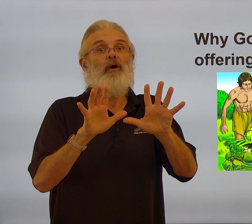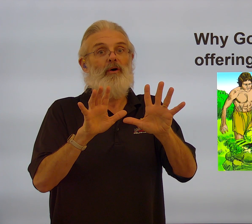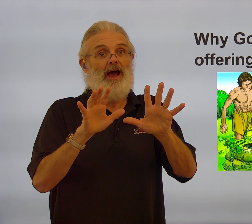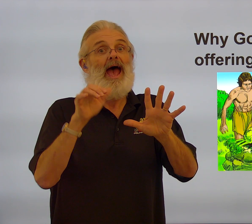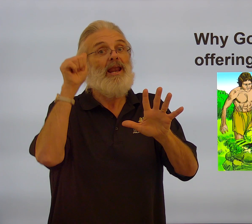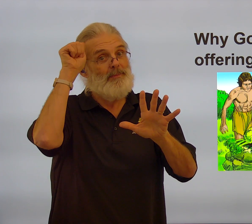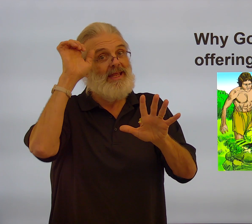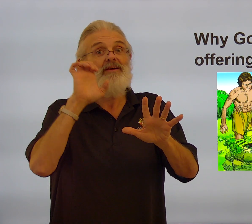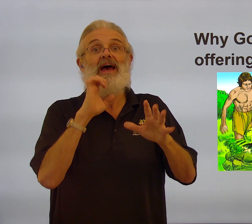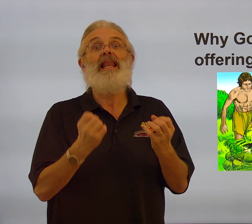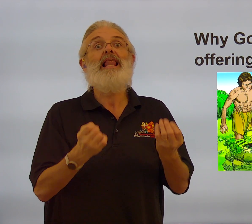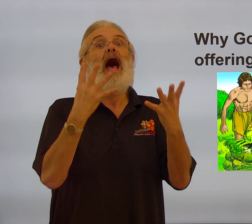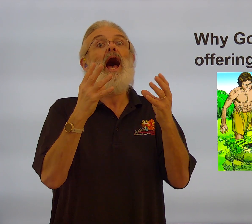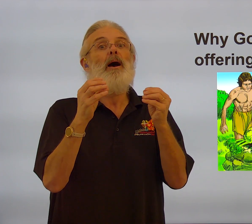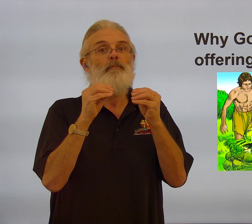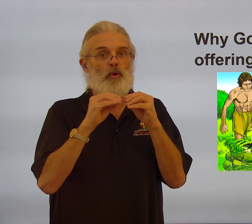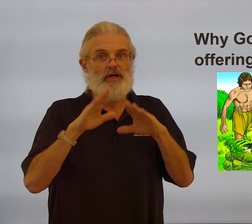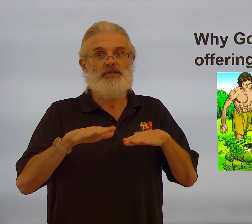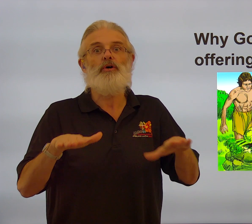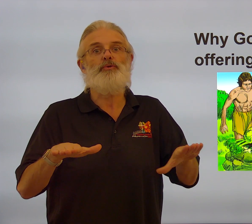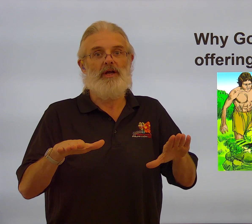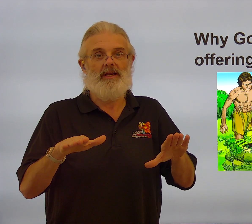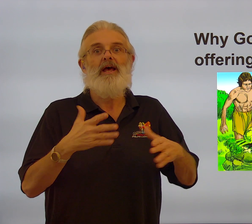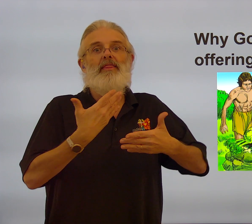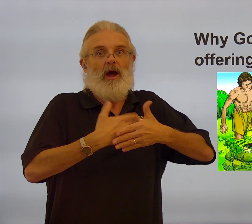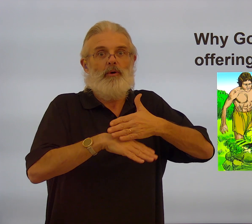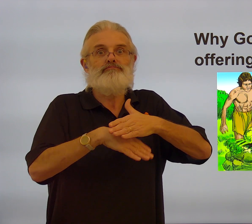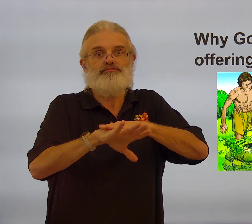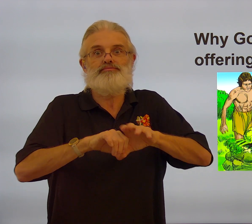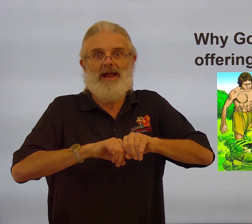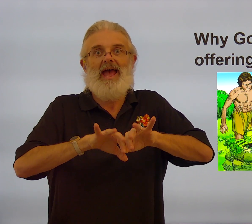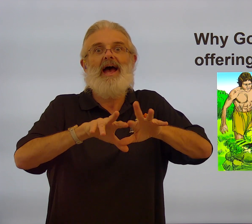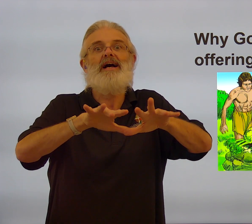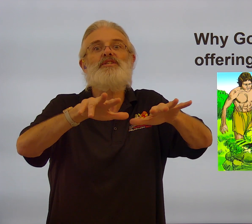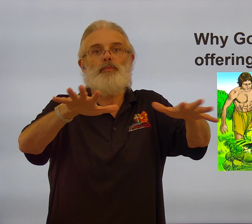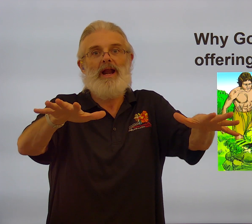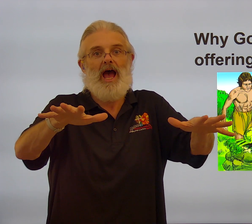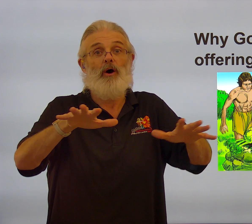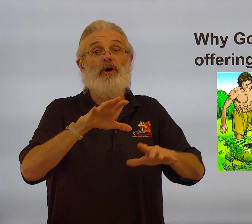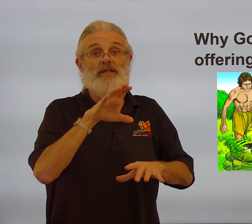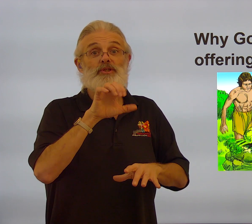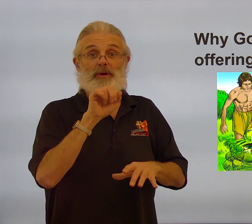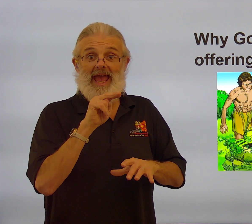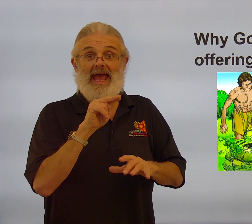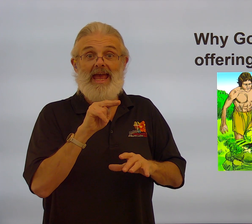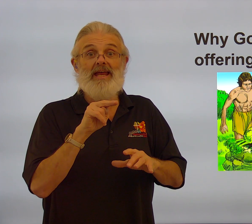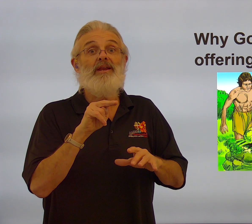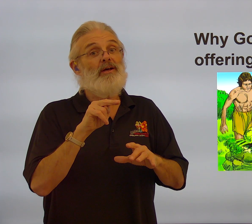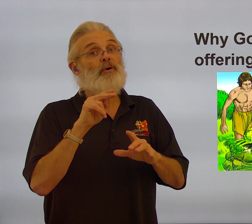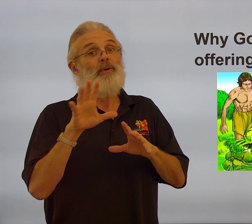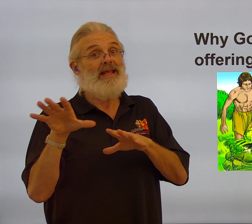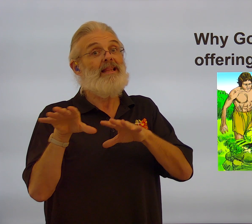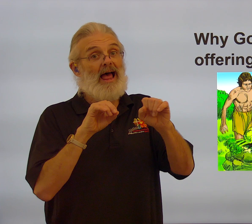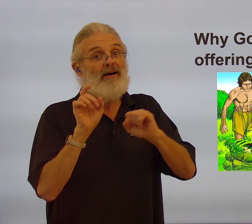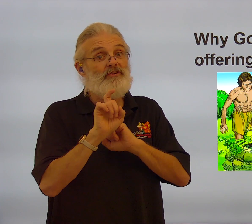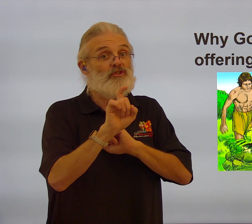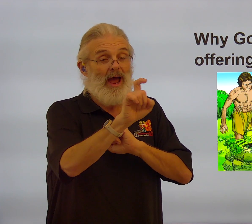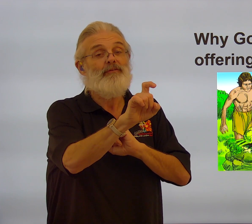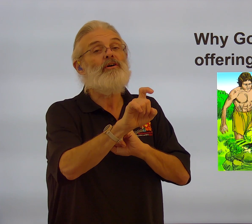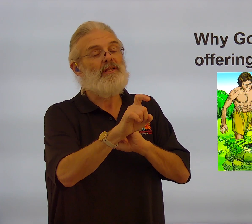So Adam and Eve had a lot more children that were and spread out. So Cain, when he left and traveled,